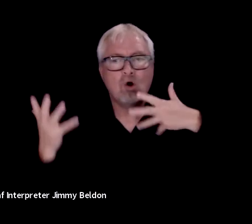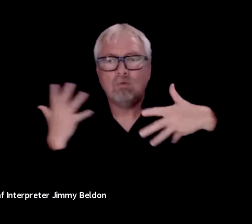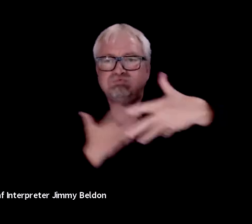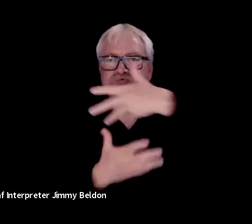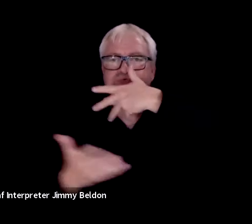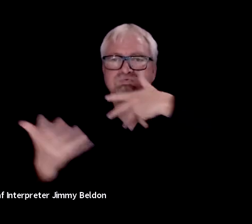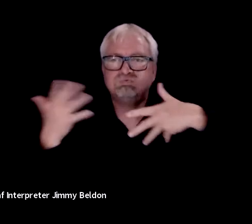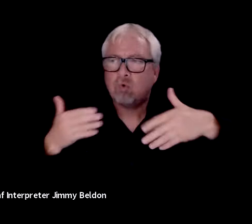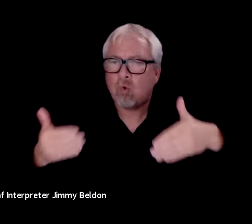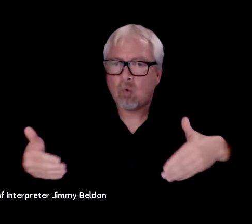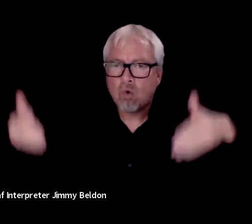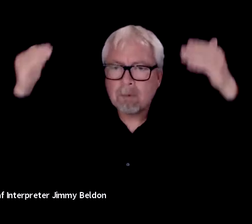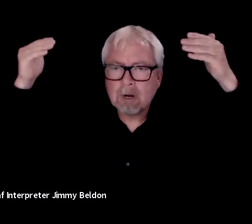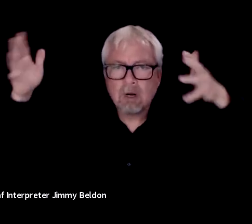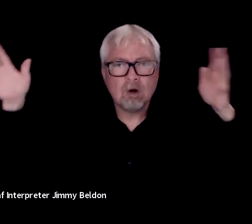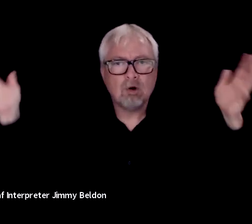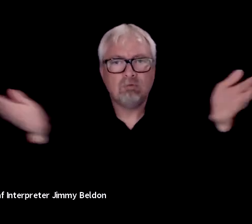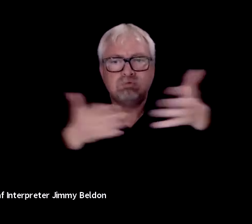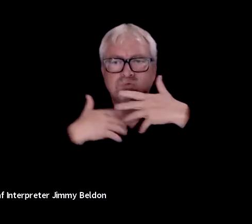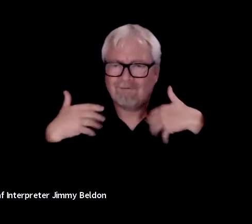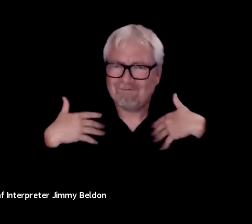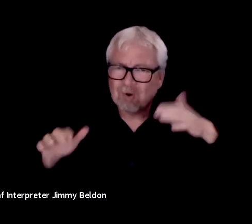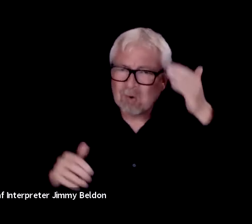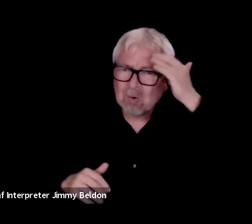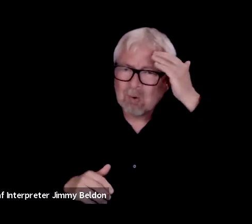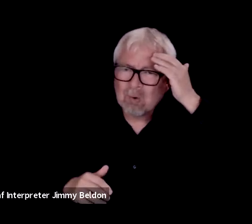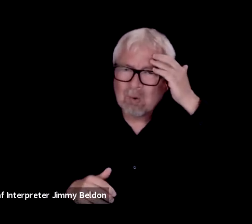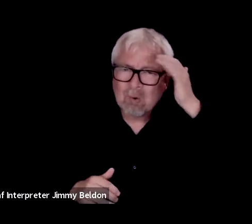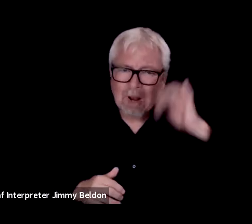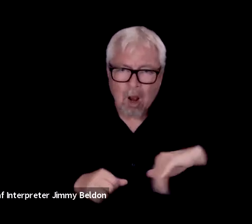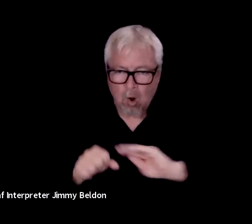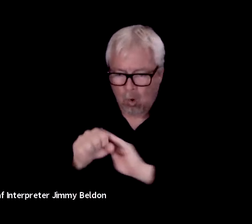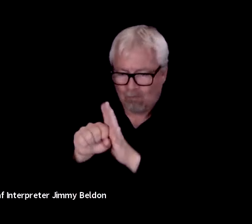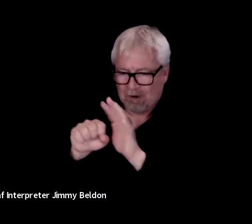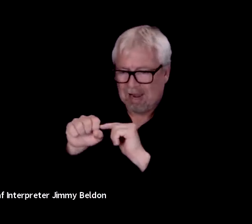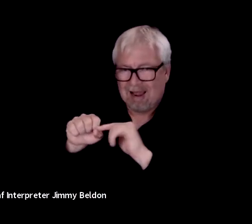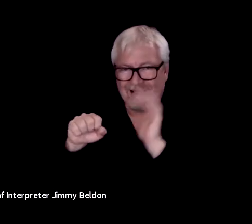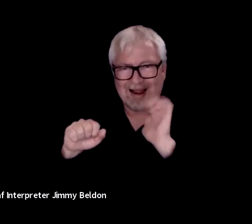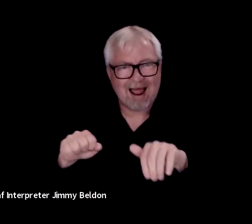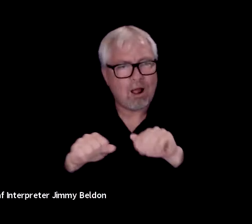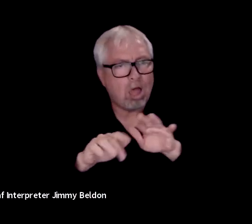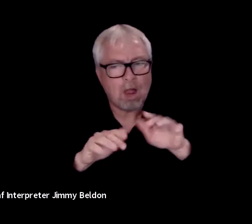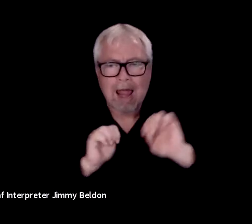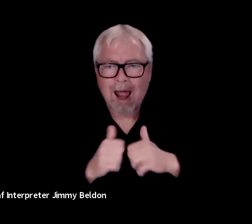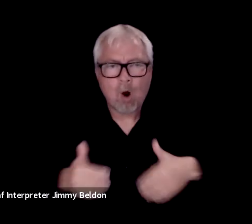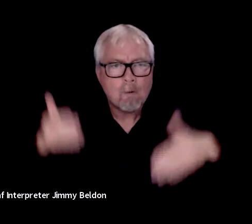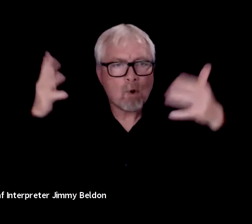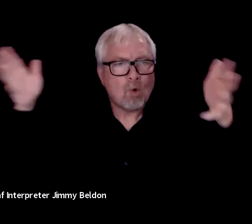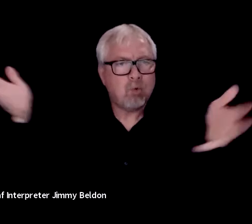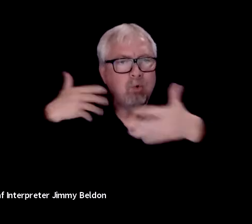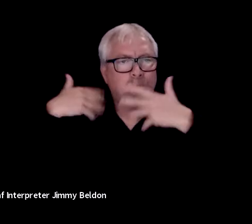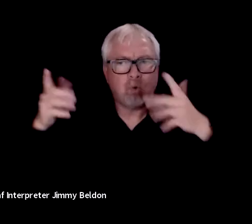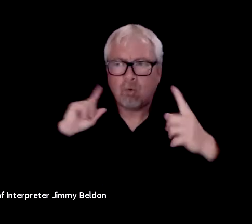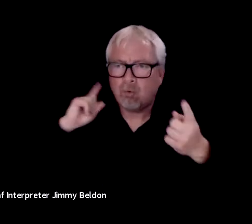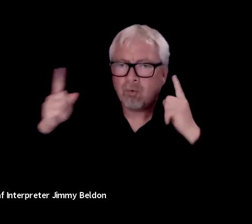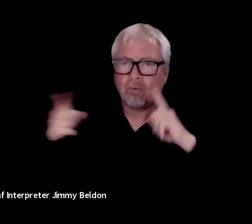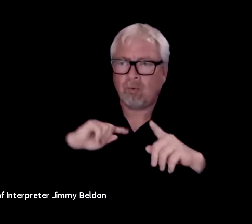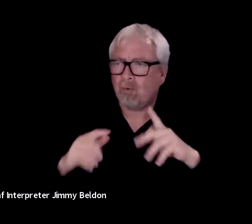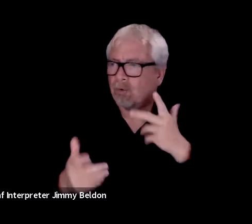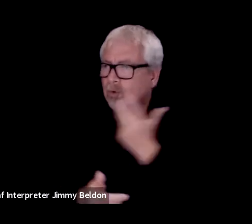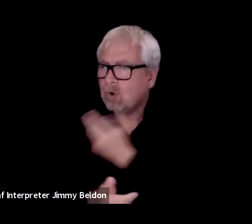so identifying the exposure for every case when restaurants are open,